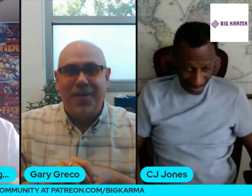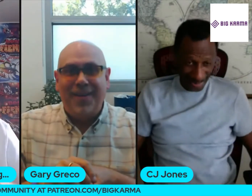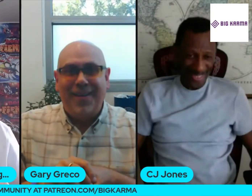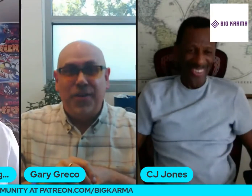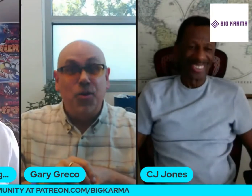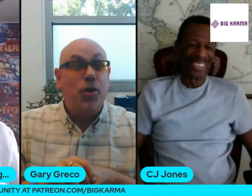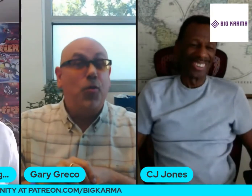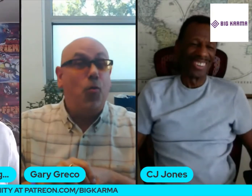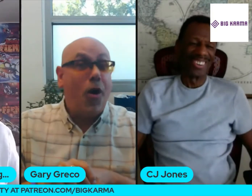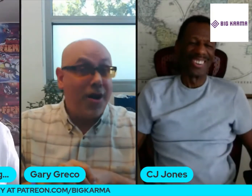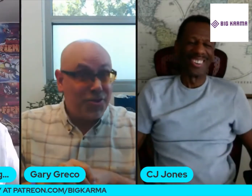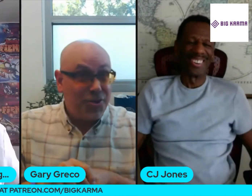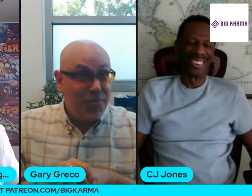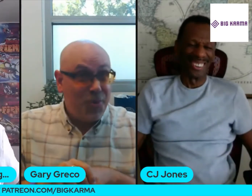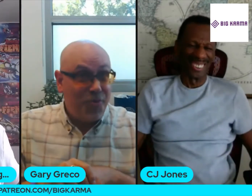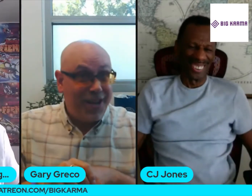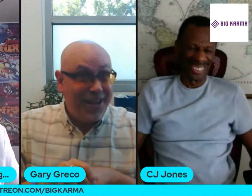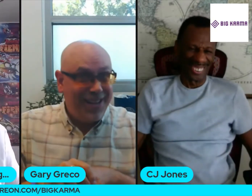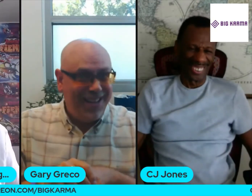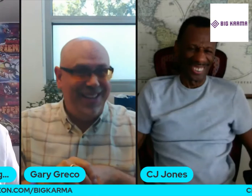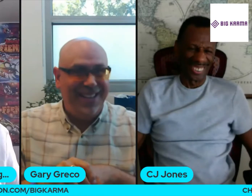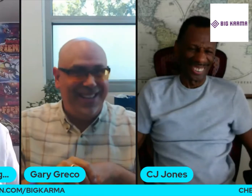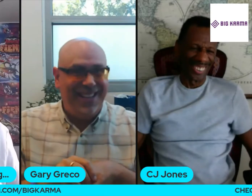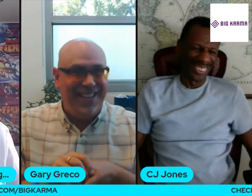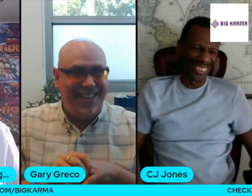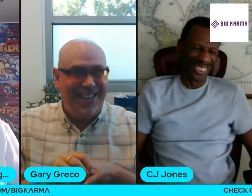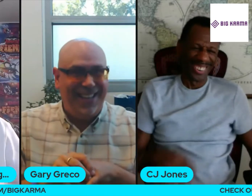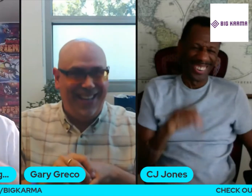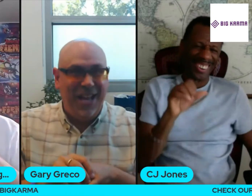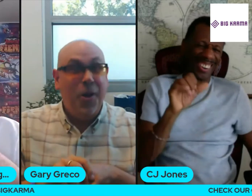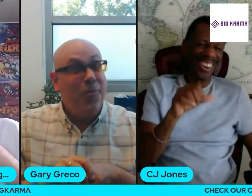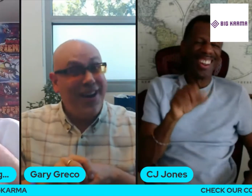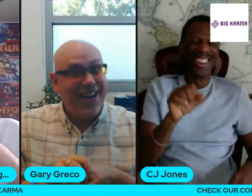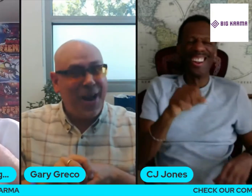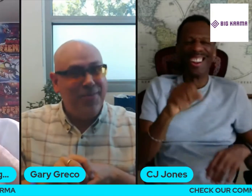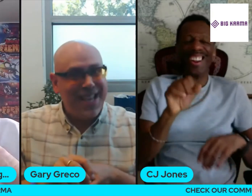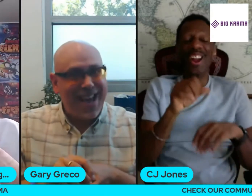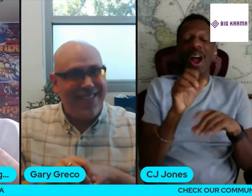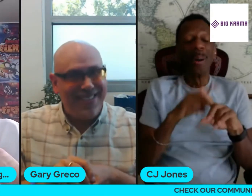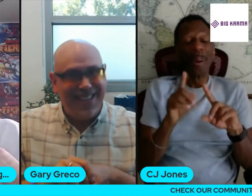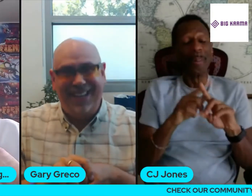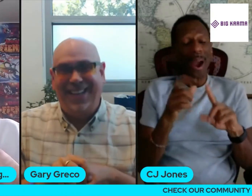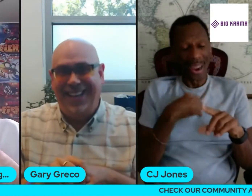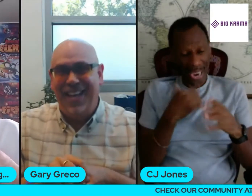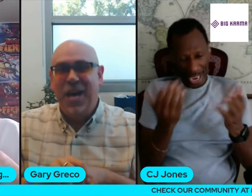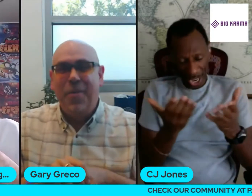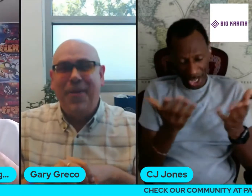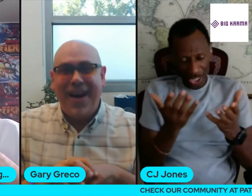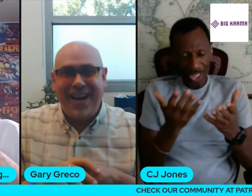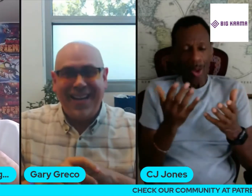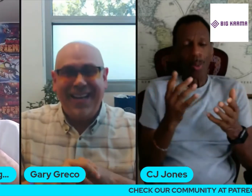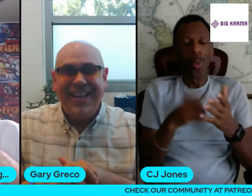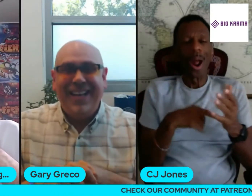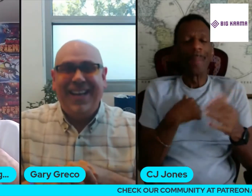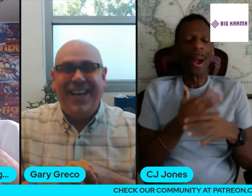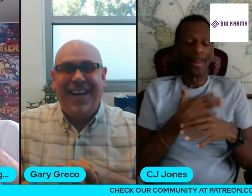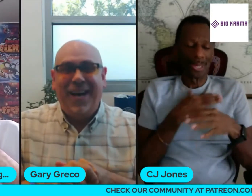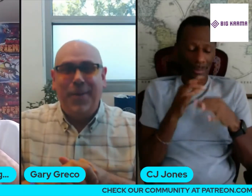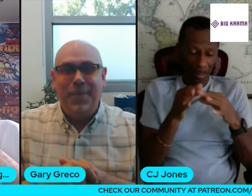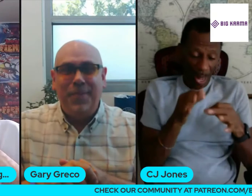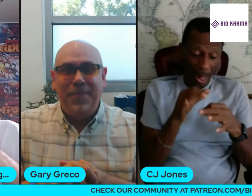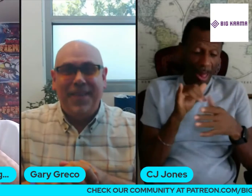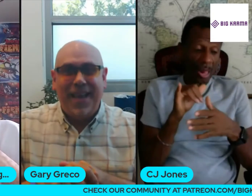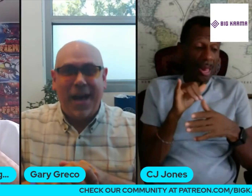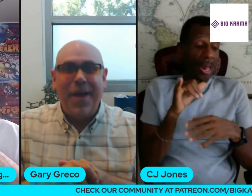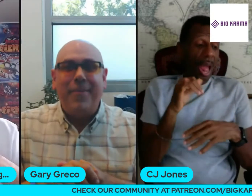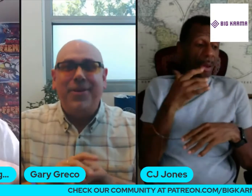So you can watch the movie when it comes out. But